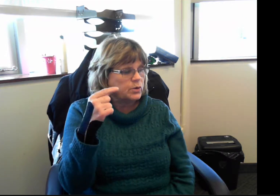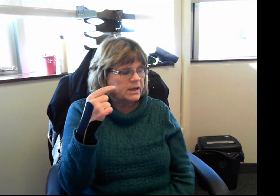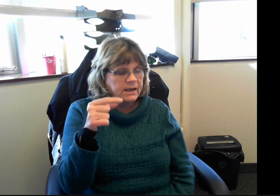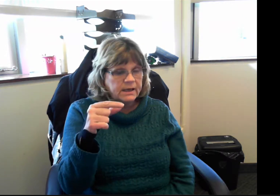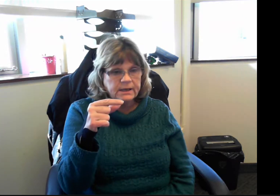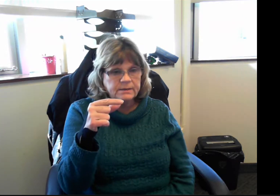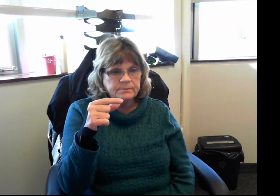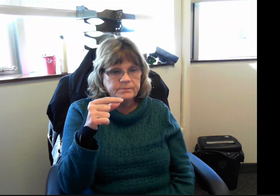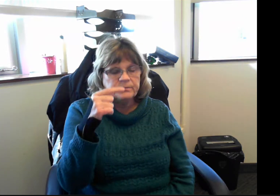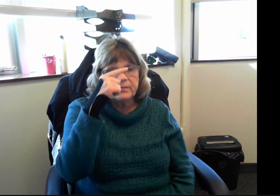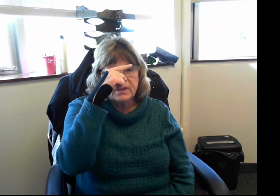green,